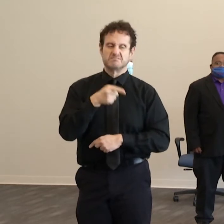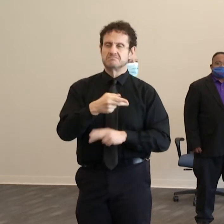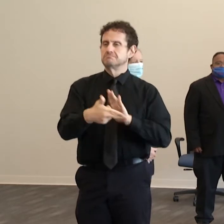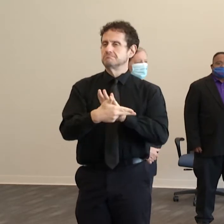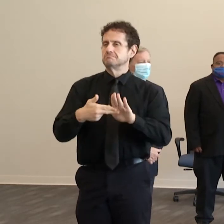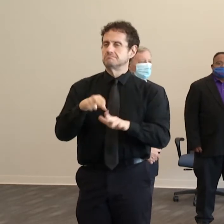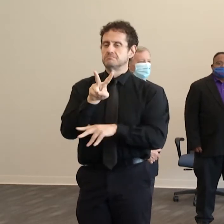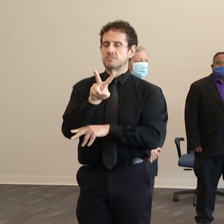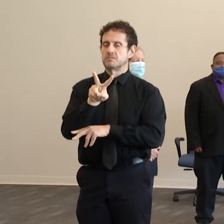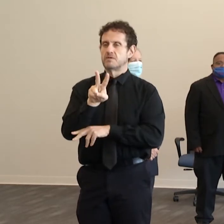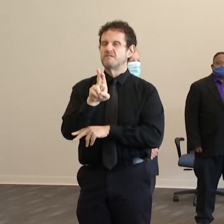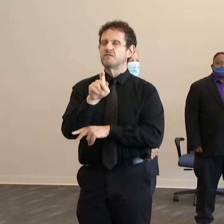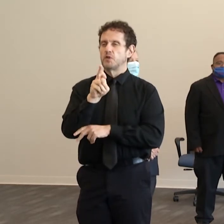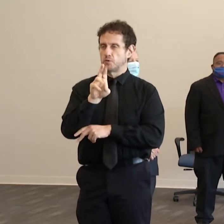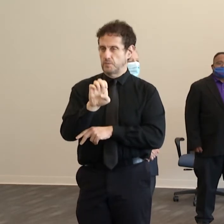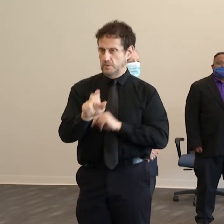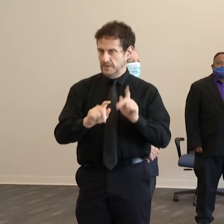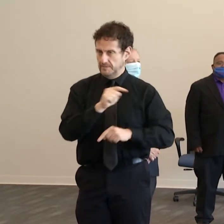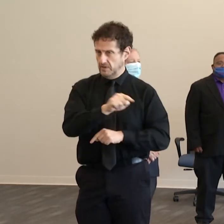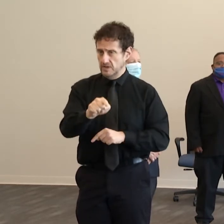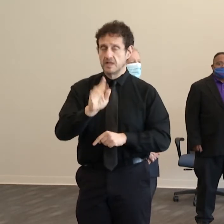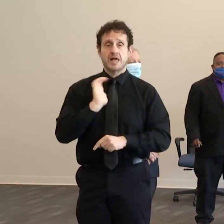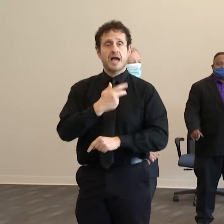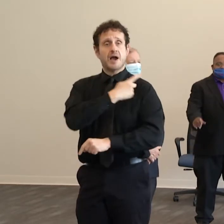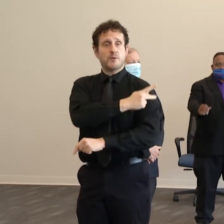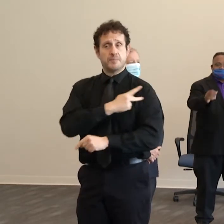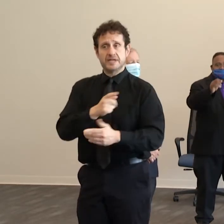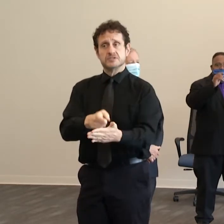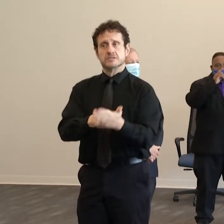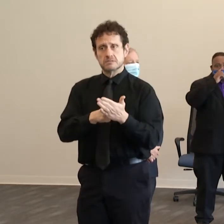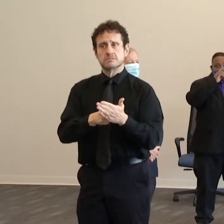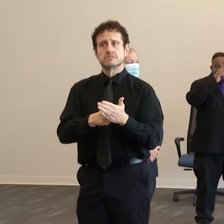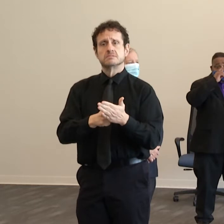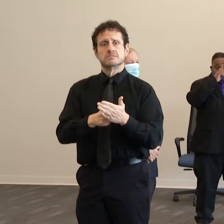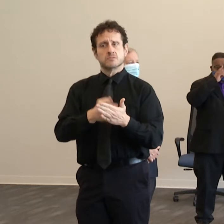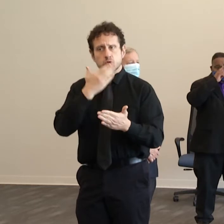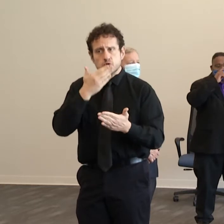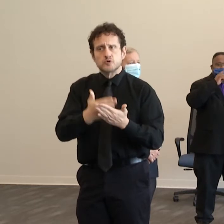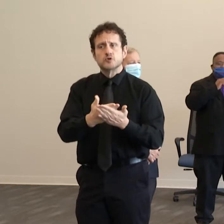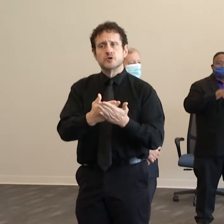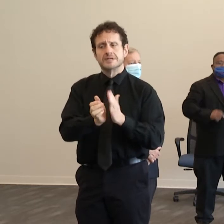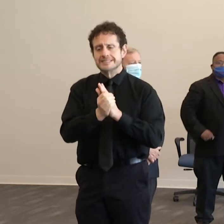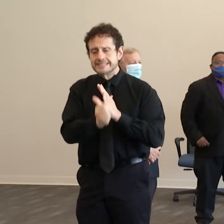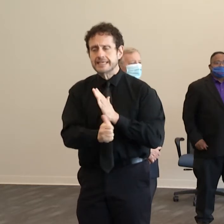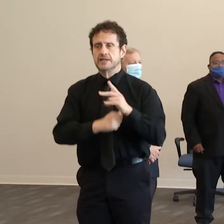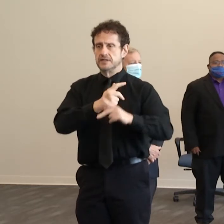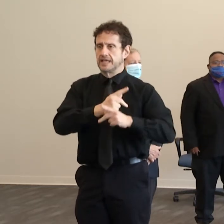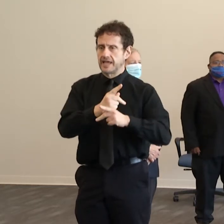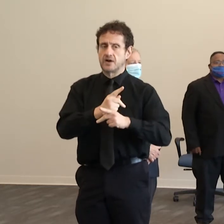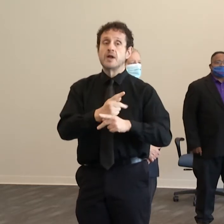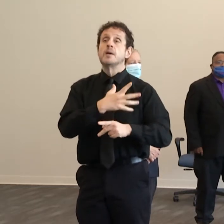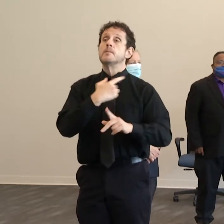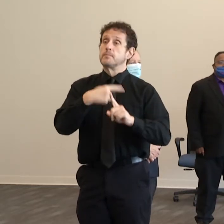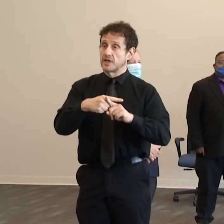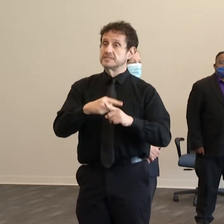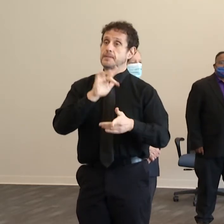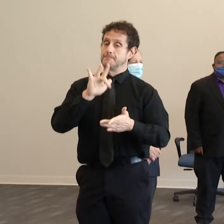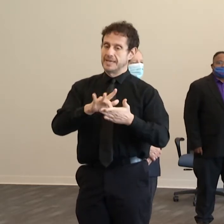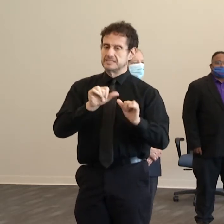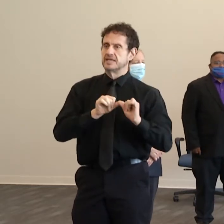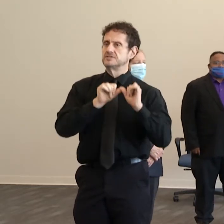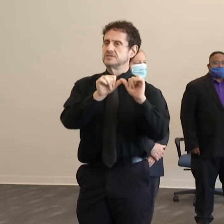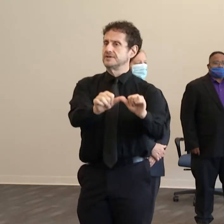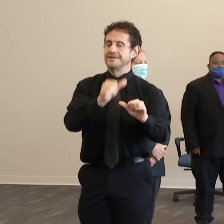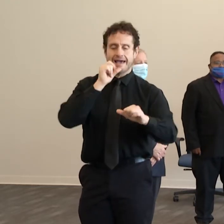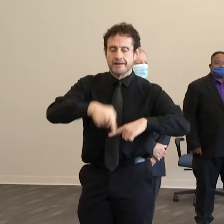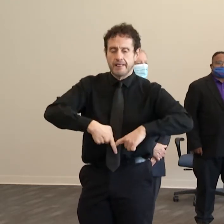Our patients deserve high-quality care and continuity of care. They deserve to be able to receive their medications and